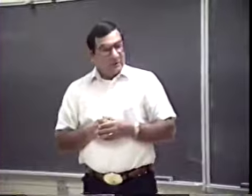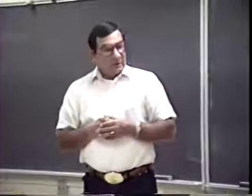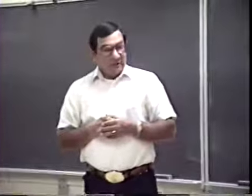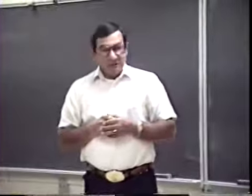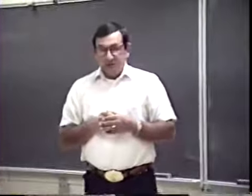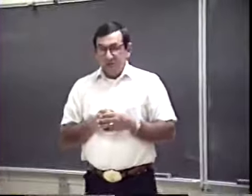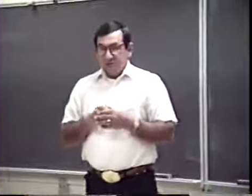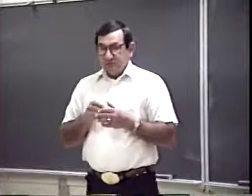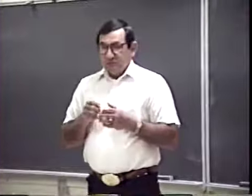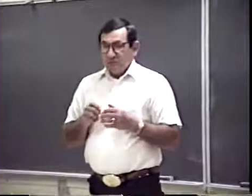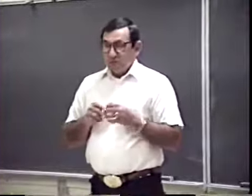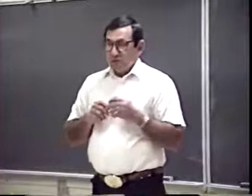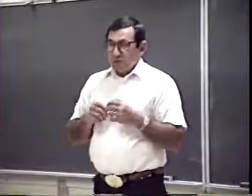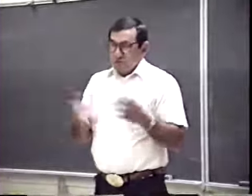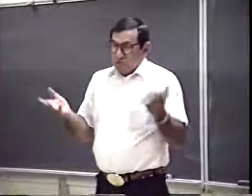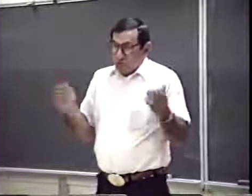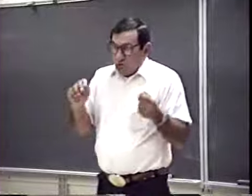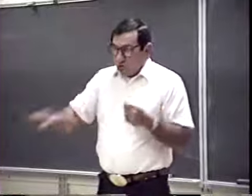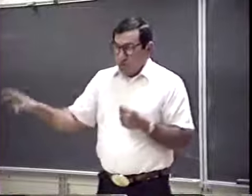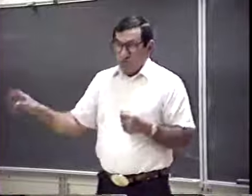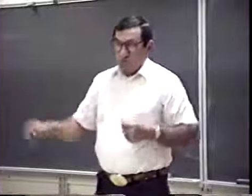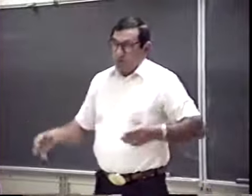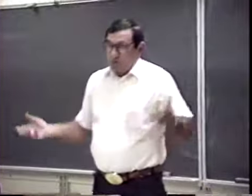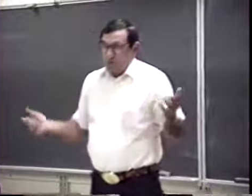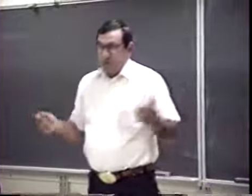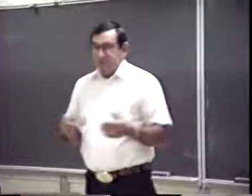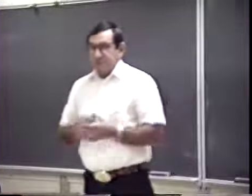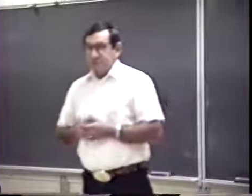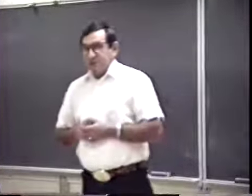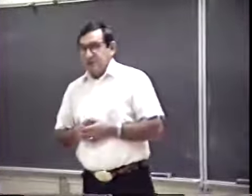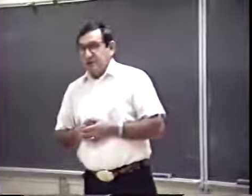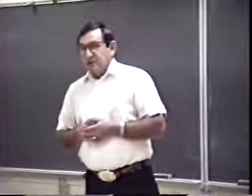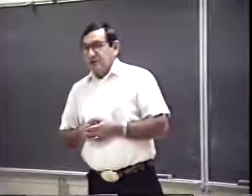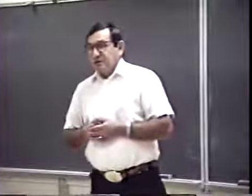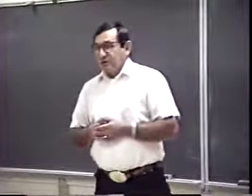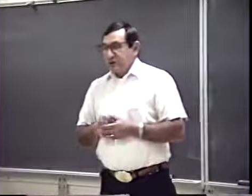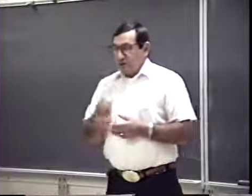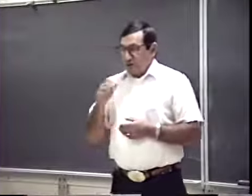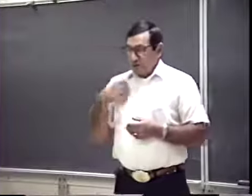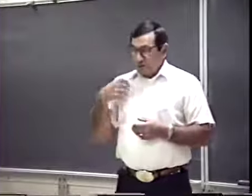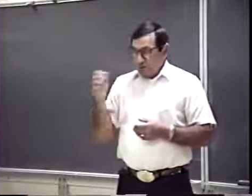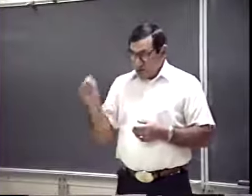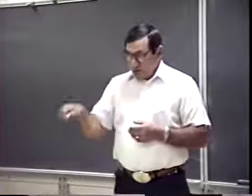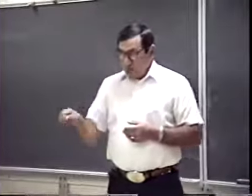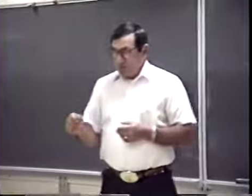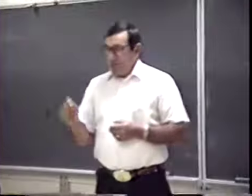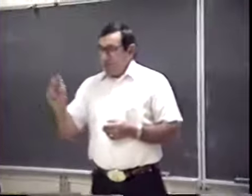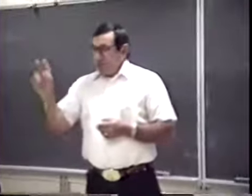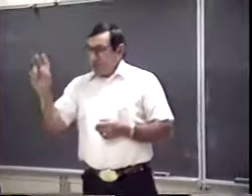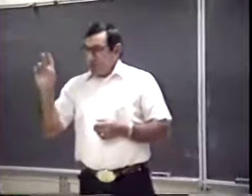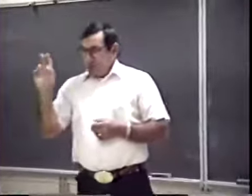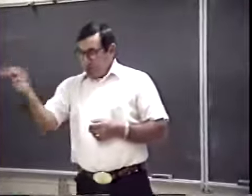and they said, "No good, don't work." Grandfather said, "Send